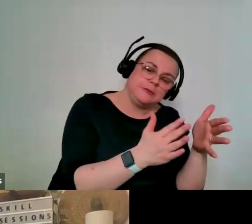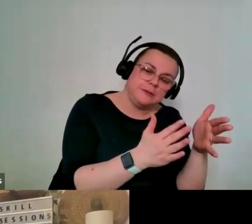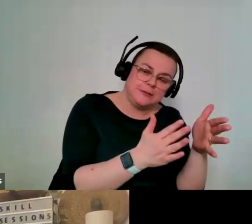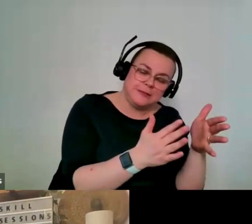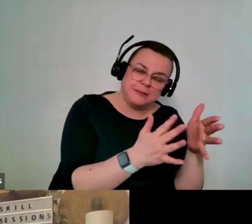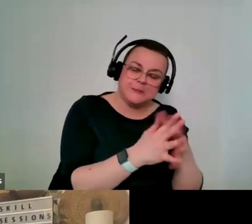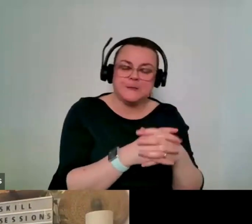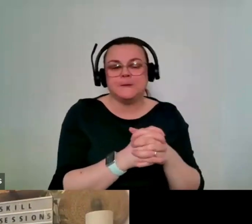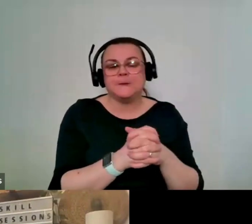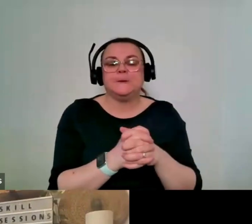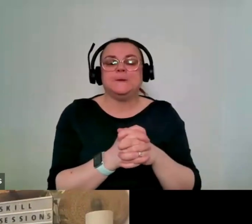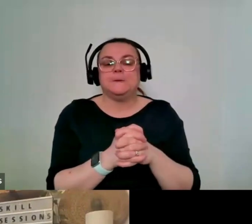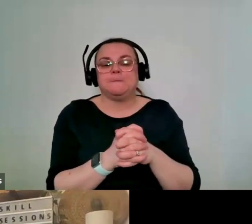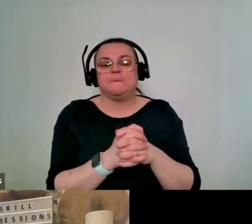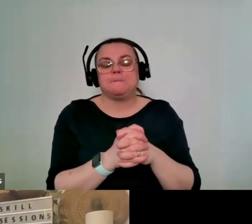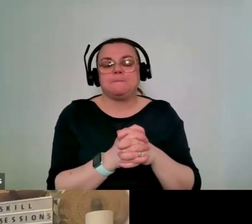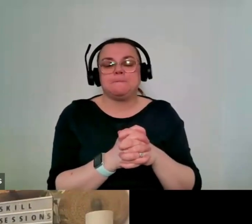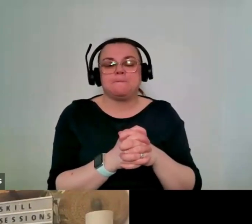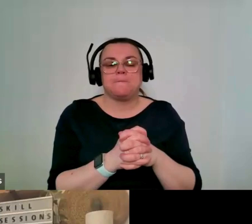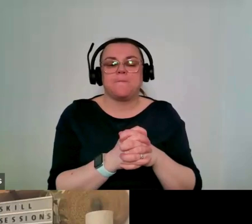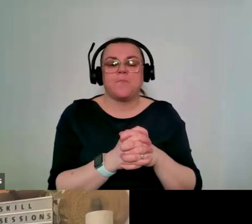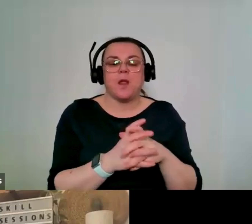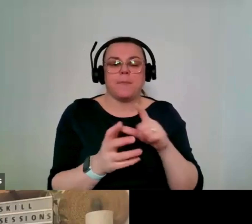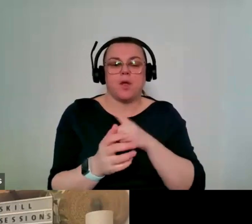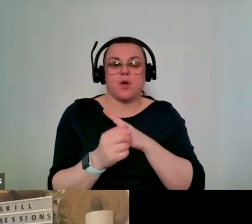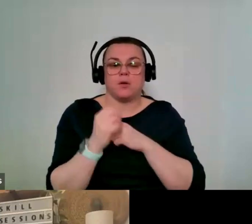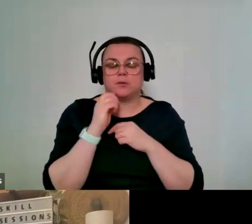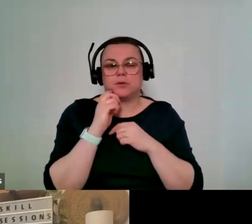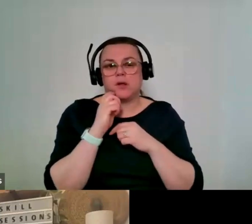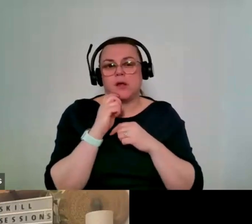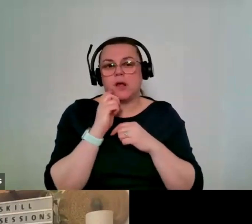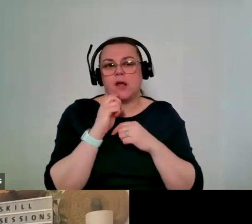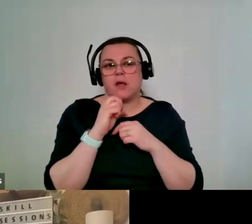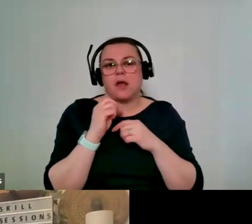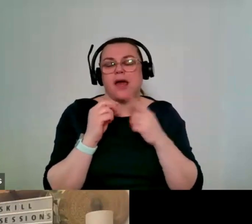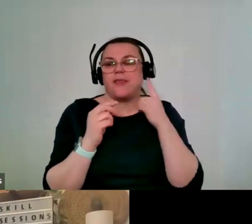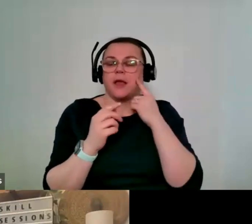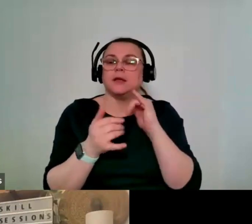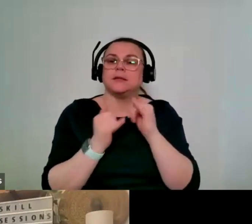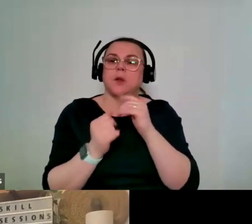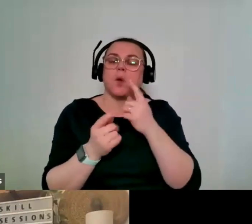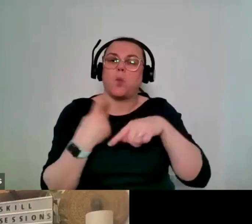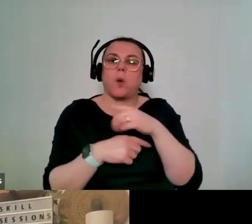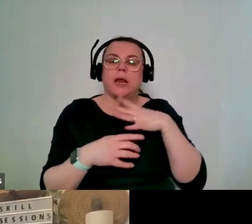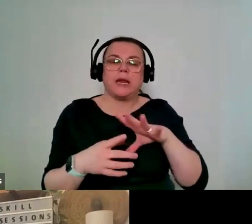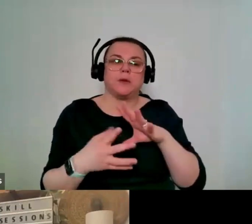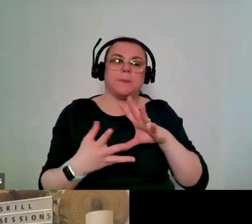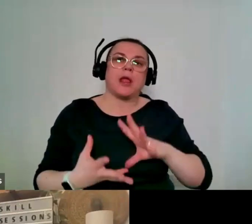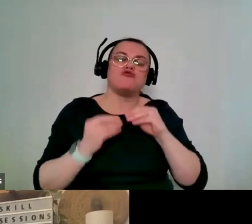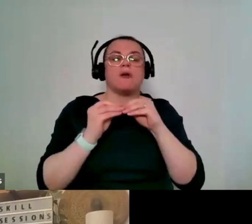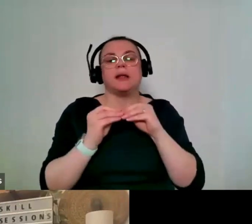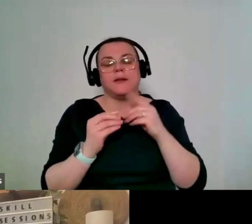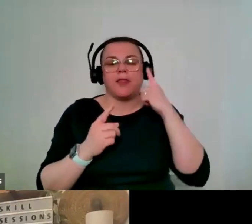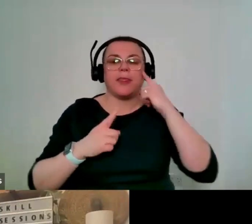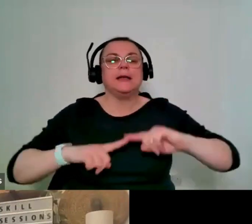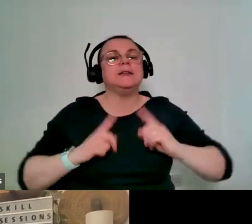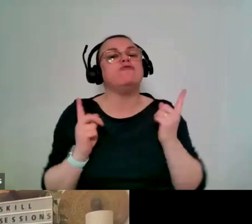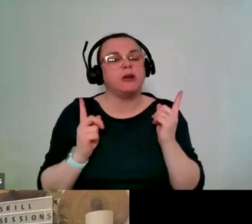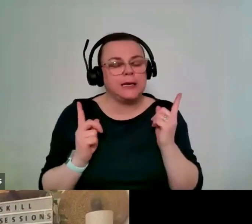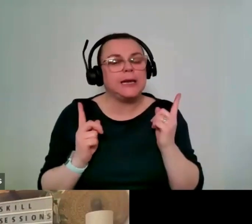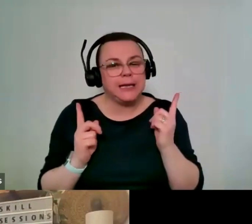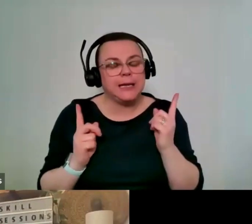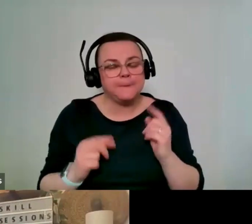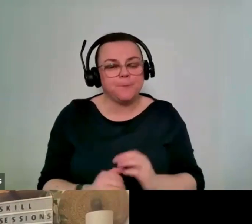really down to all of us to be a little bit more creative and think outside the box. You don't have